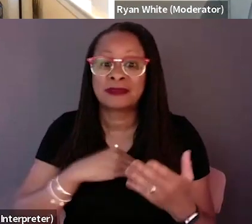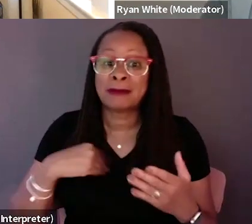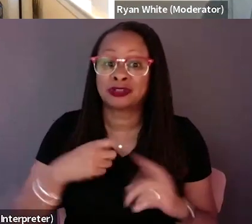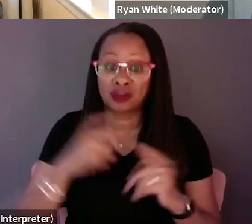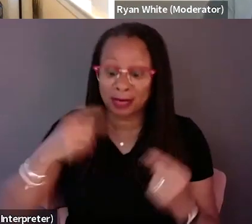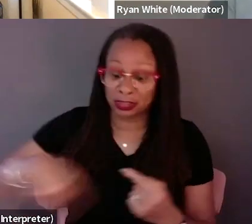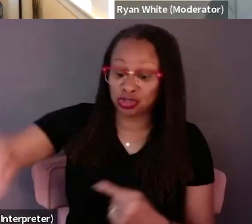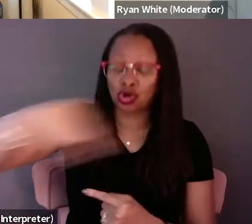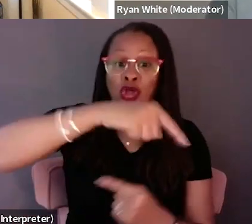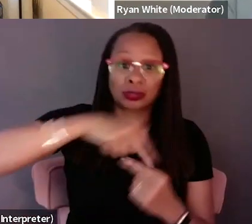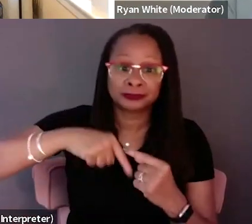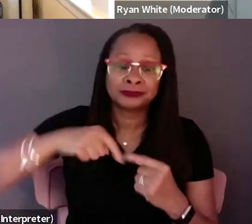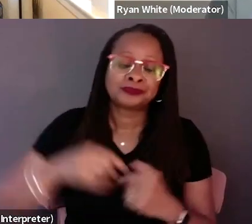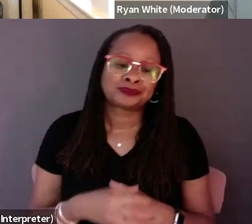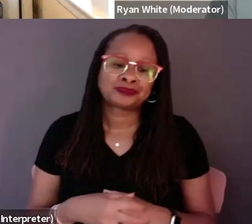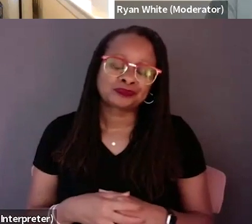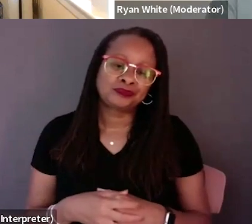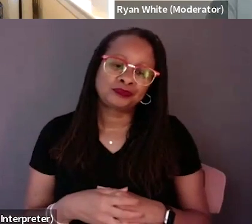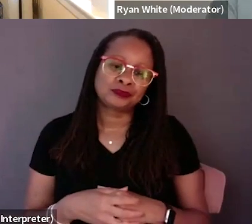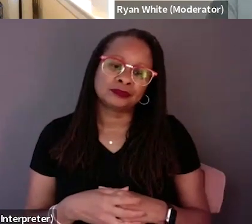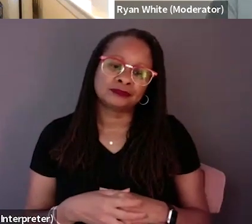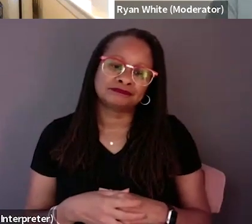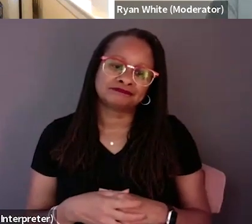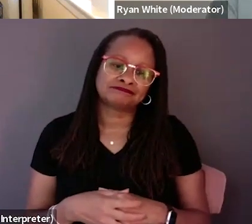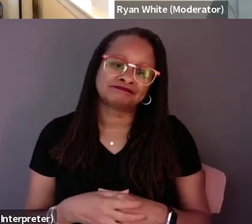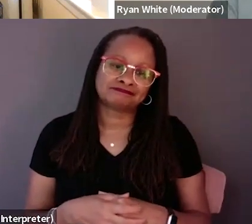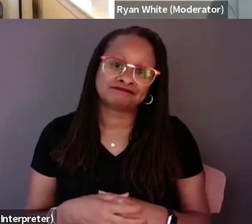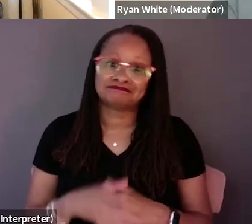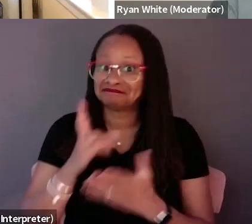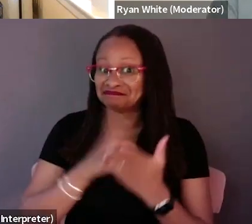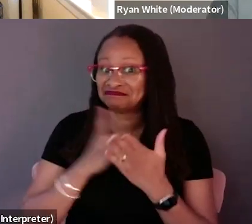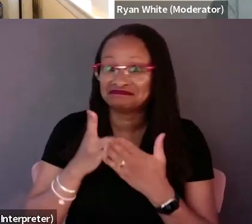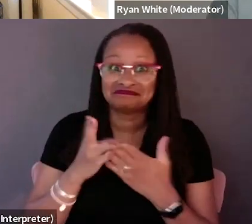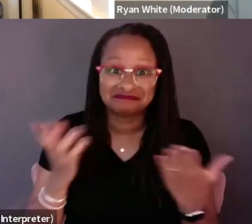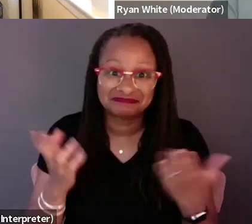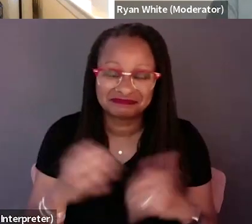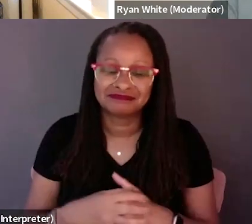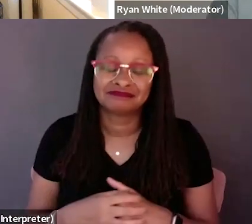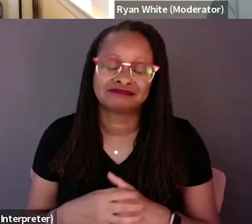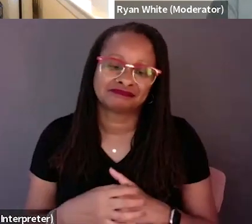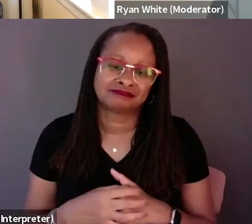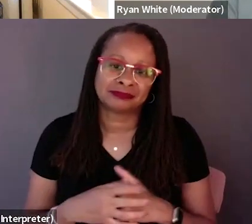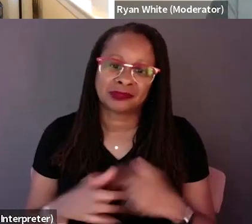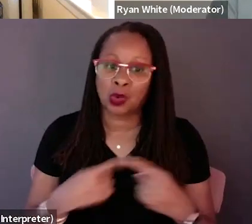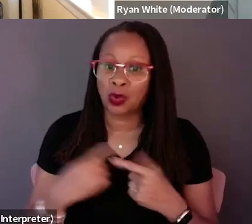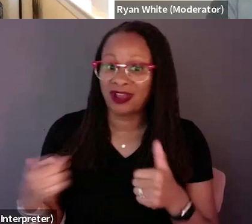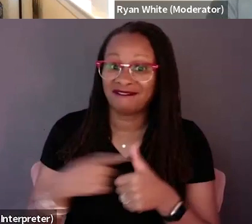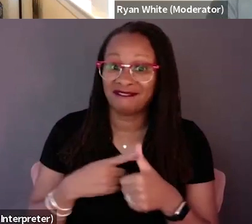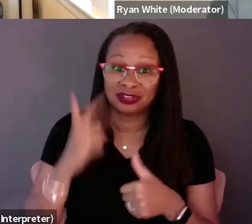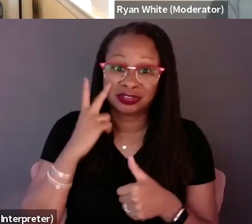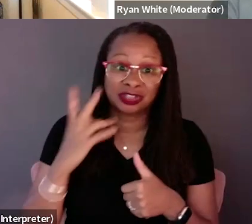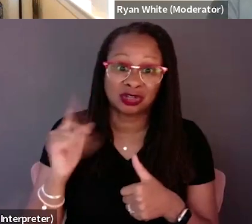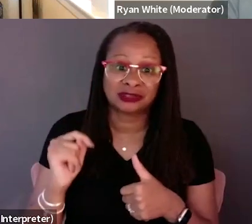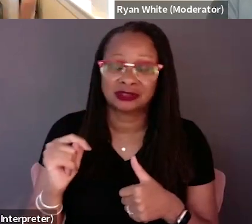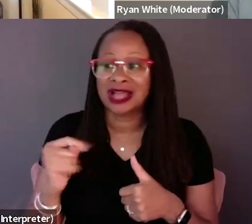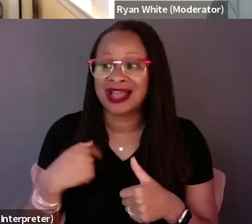circle. Um, you know, yeah, honestly, when I first saw